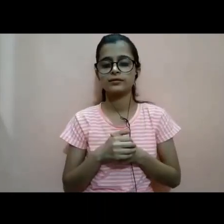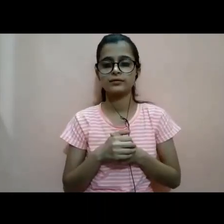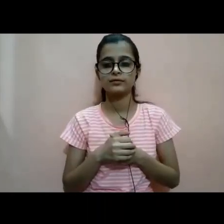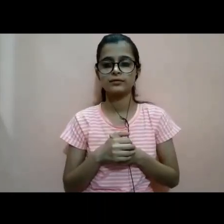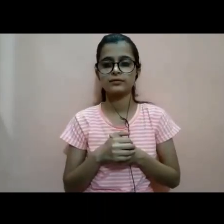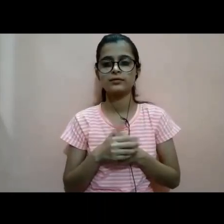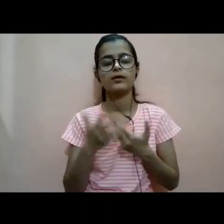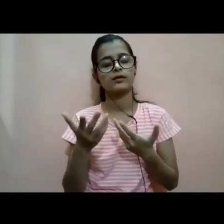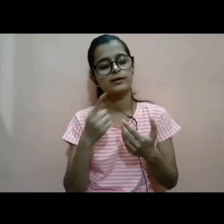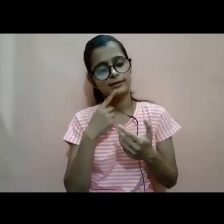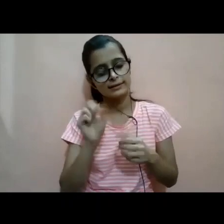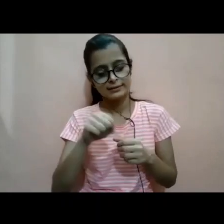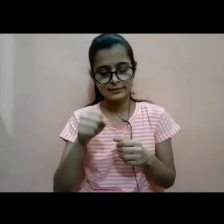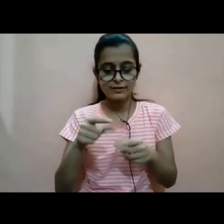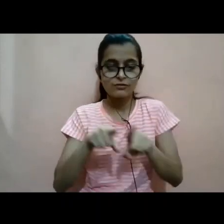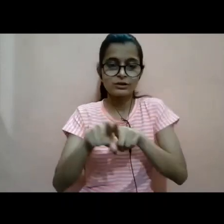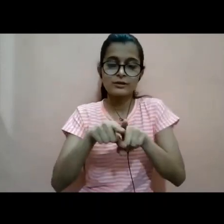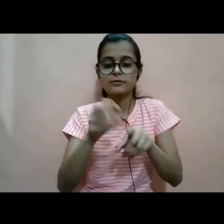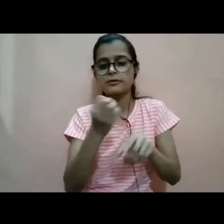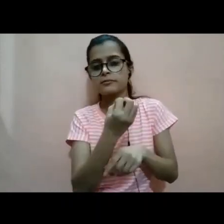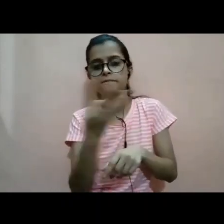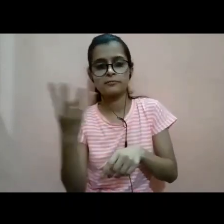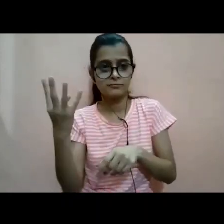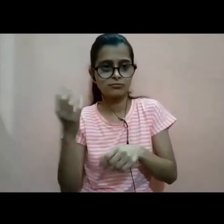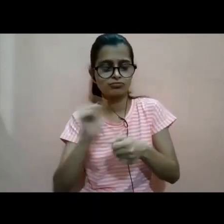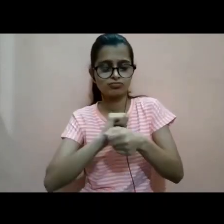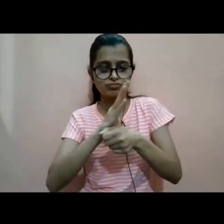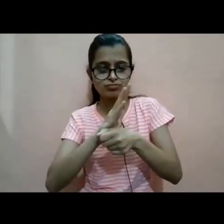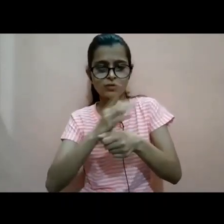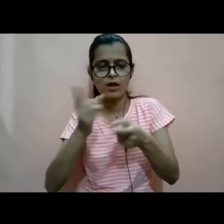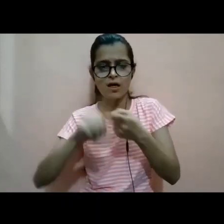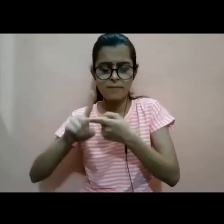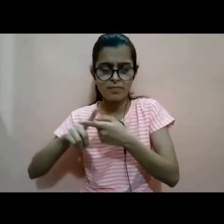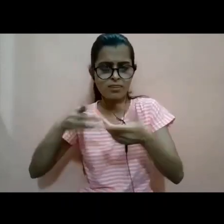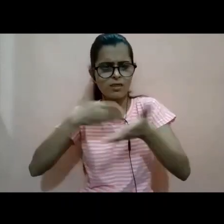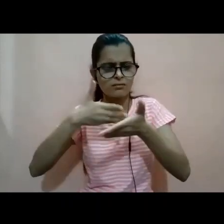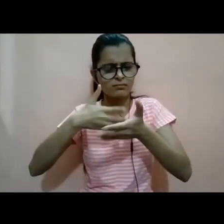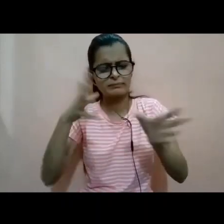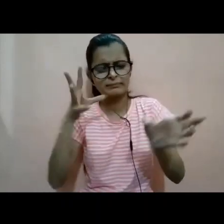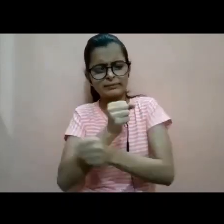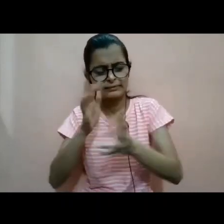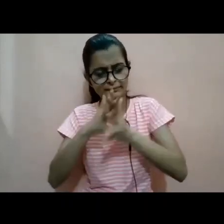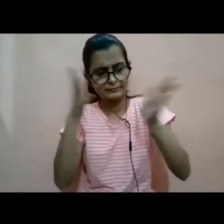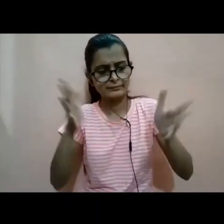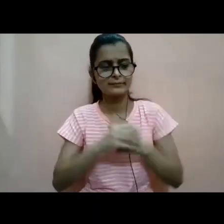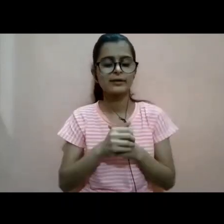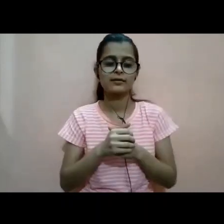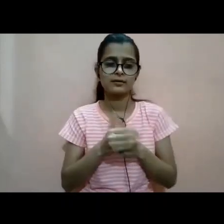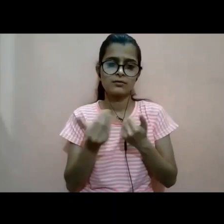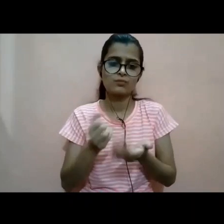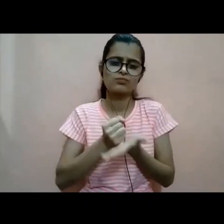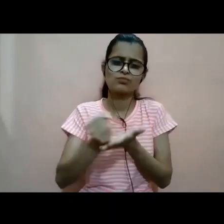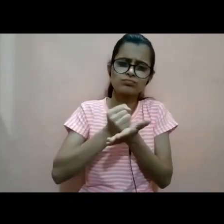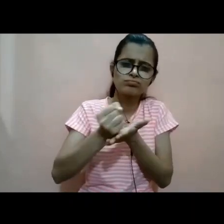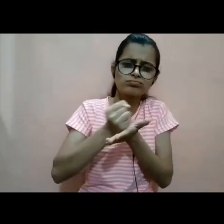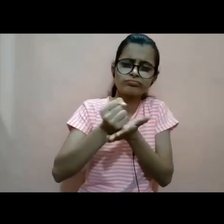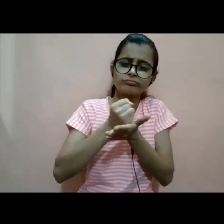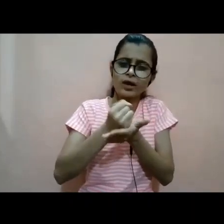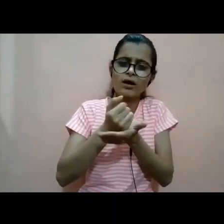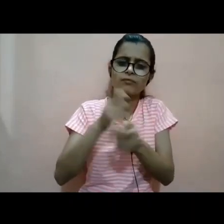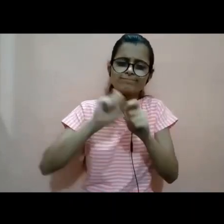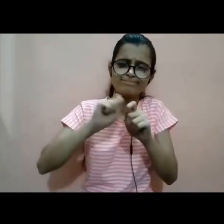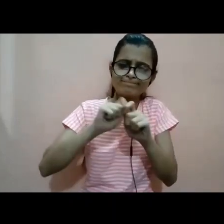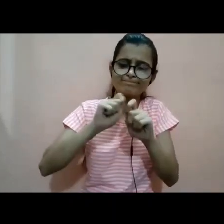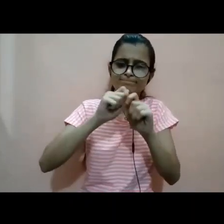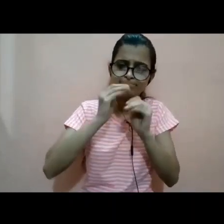of ground seems to have been lost during the pandemic, and one is trying to sort of work towards,